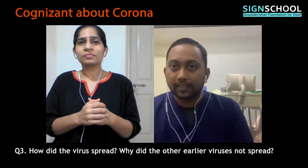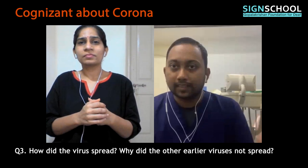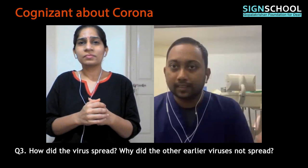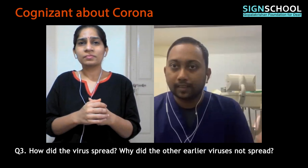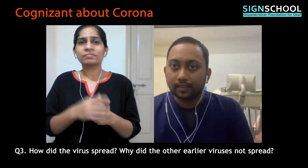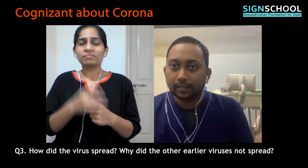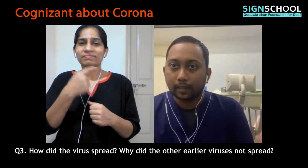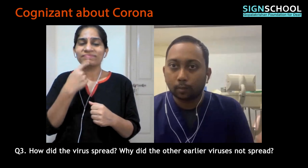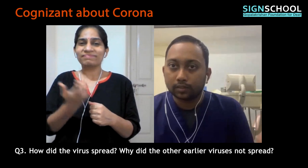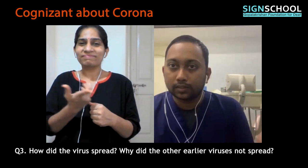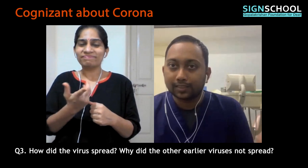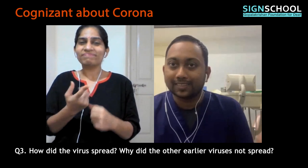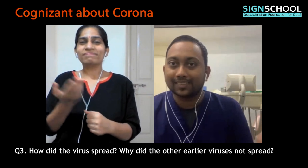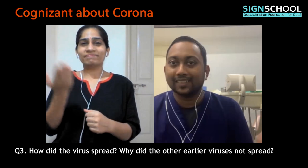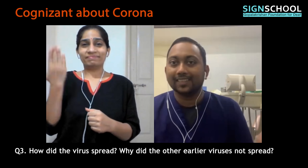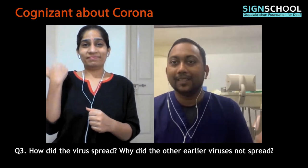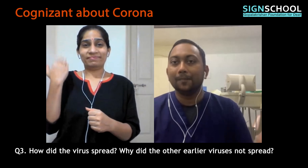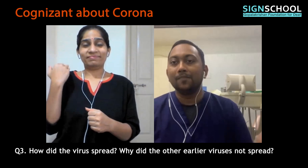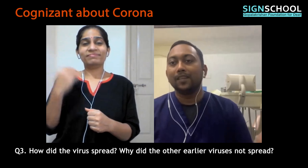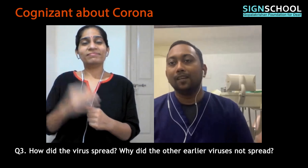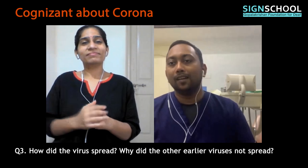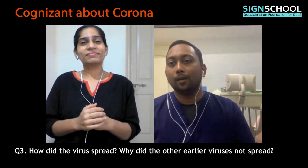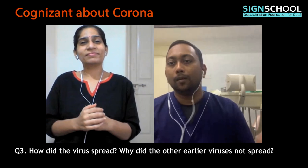as you rightly said, there was this